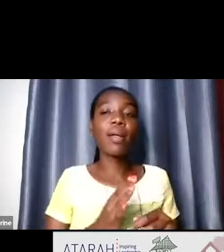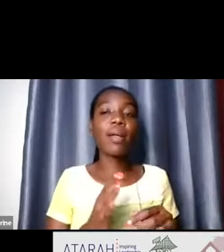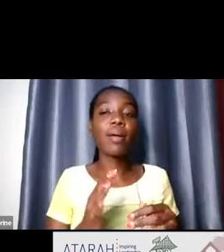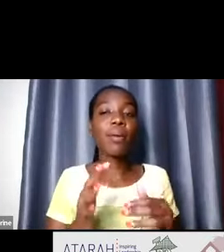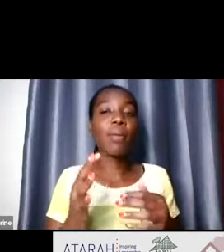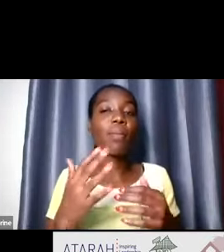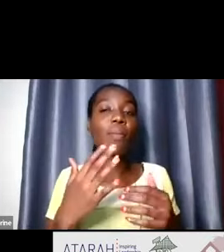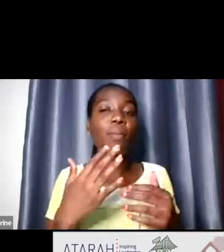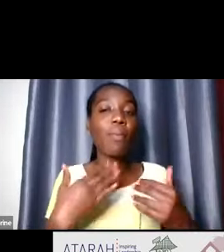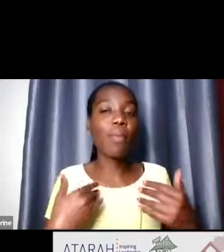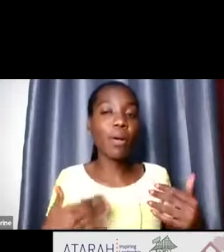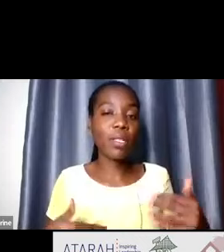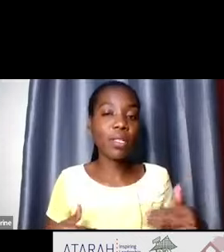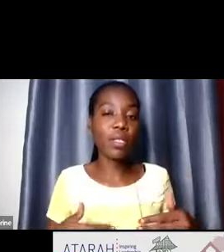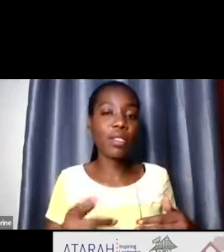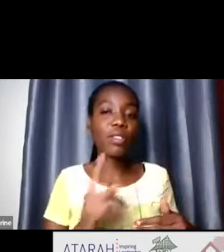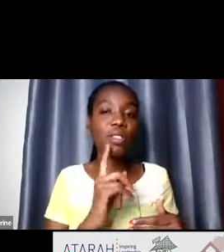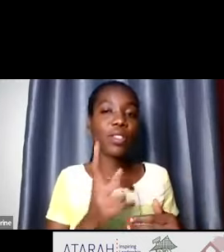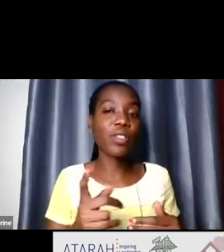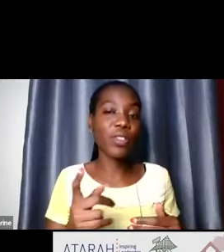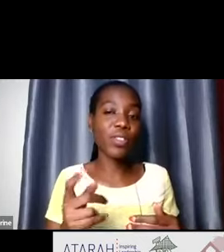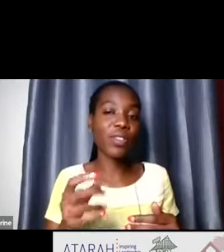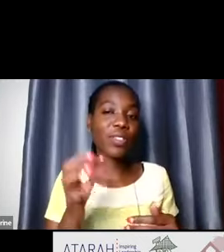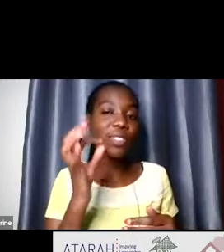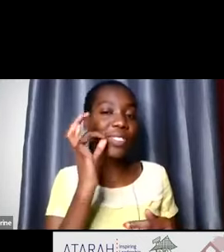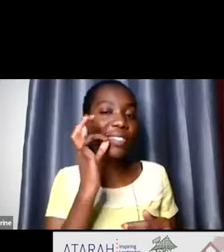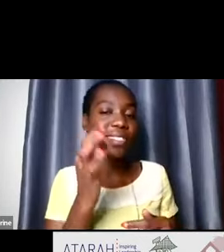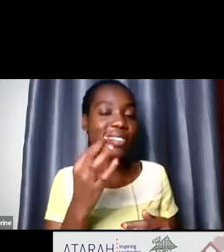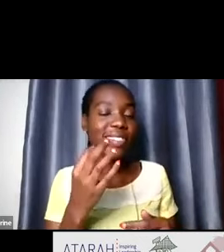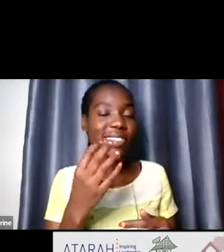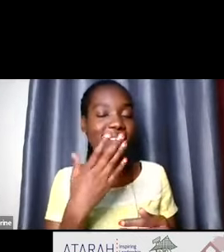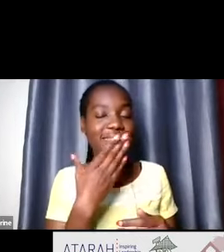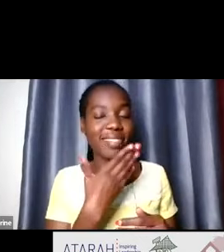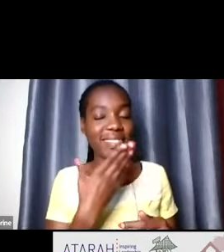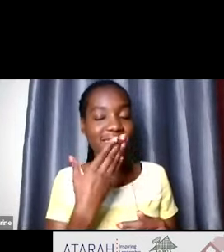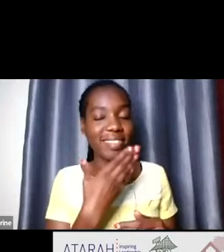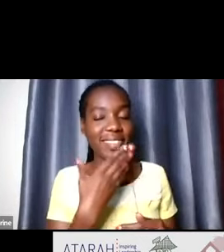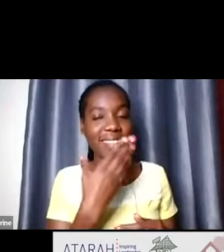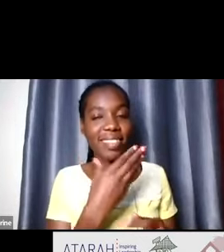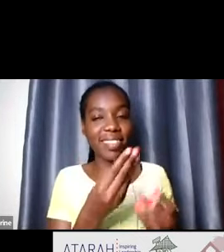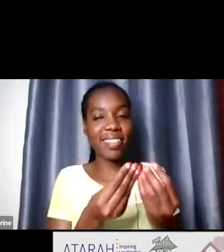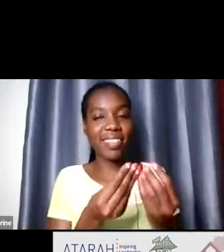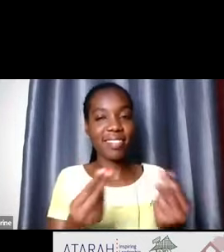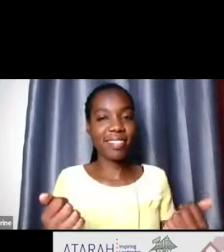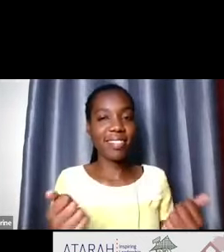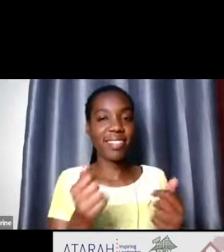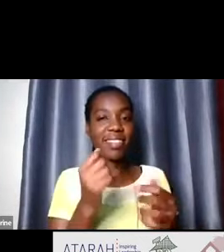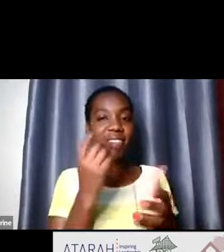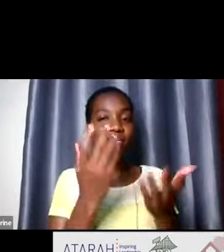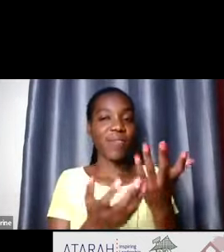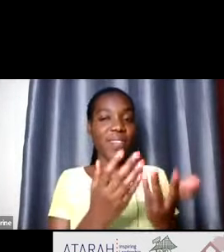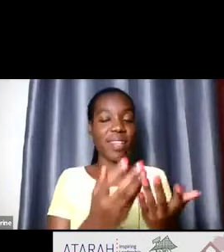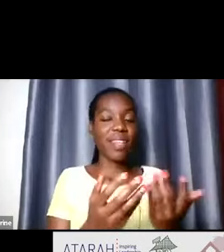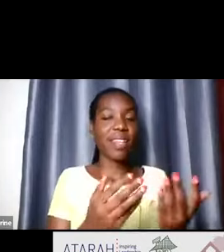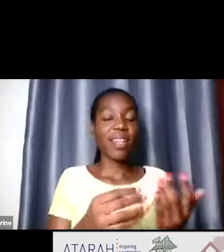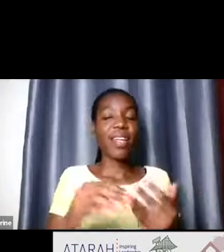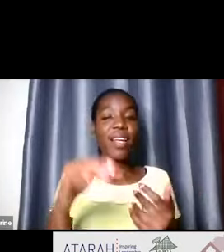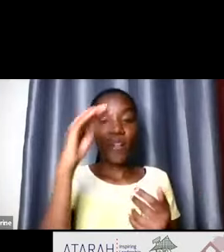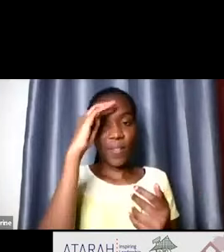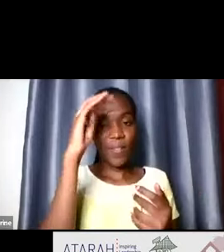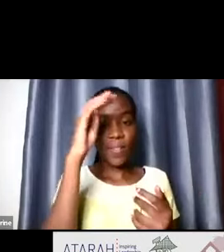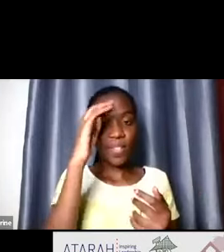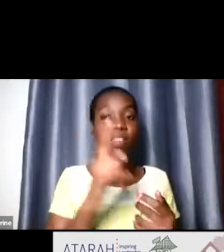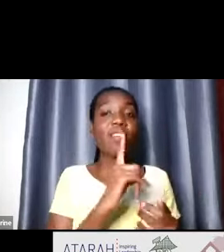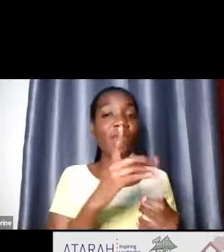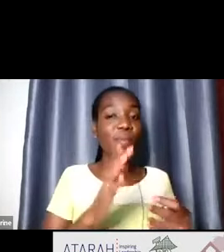is fat soluble as compared to alcohol. So they probably should